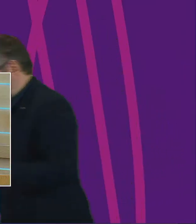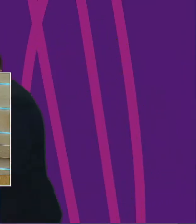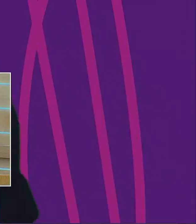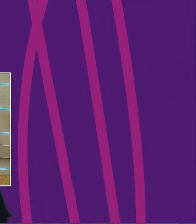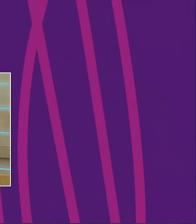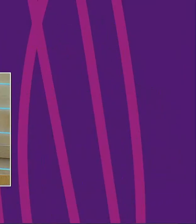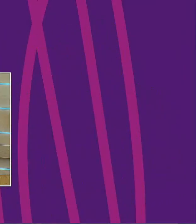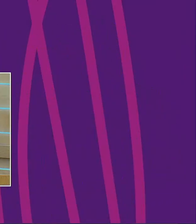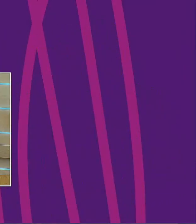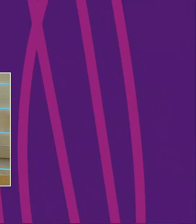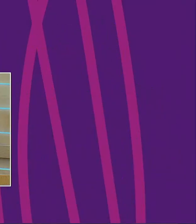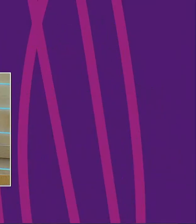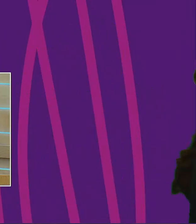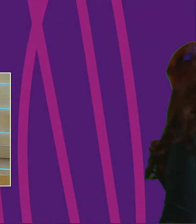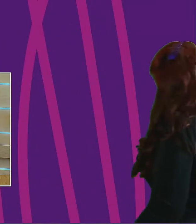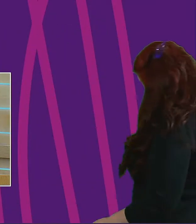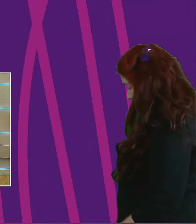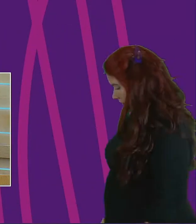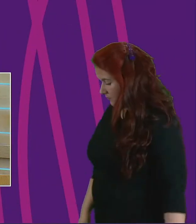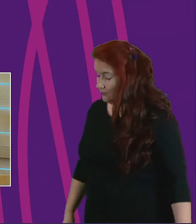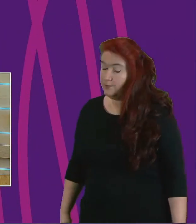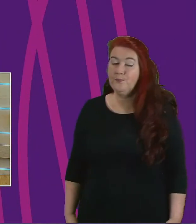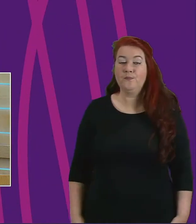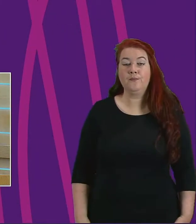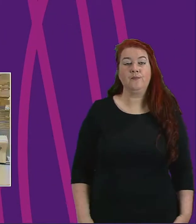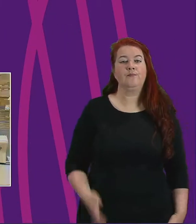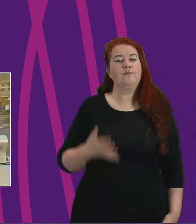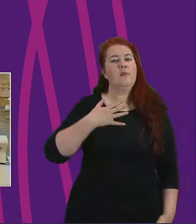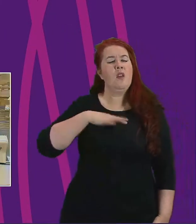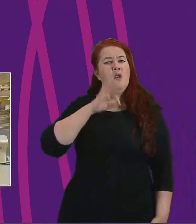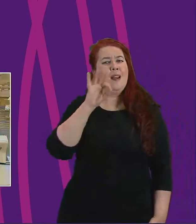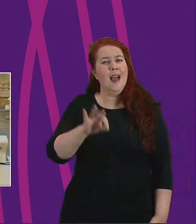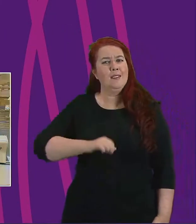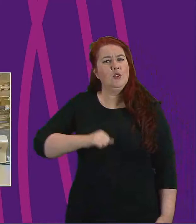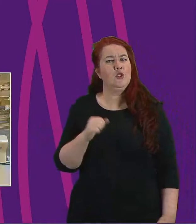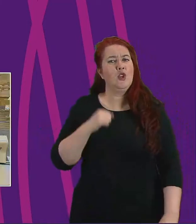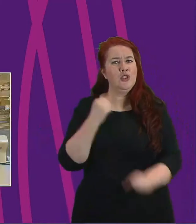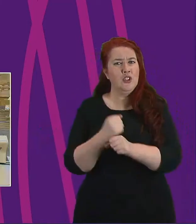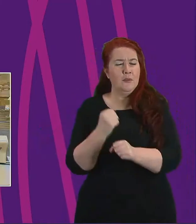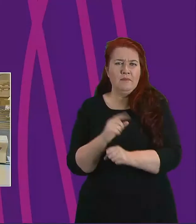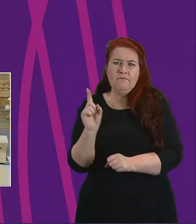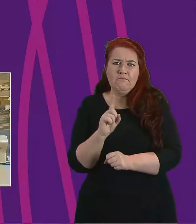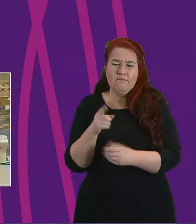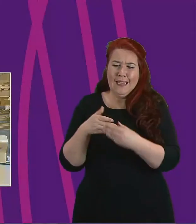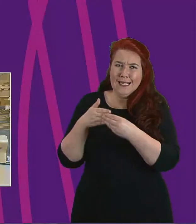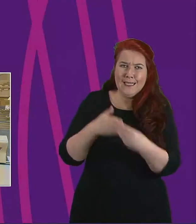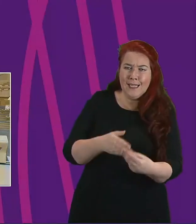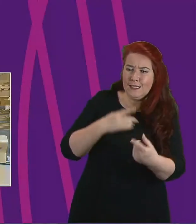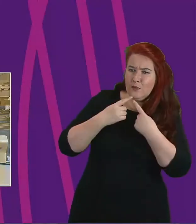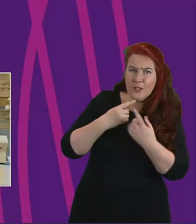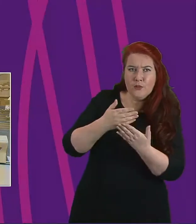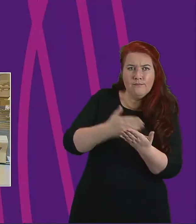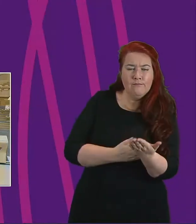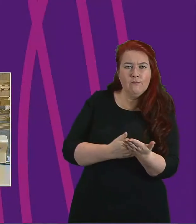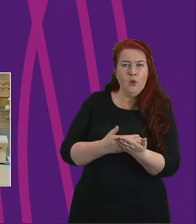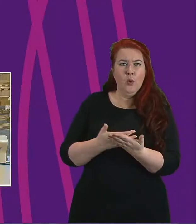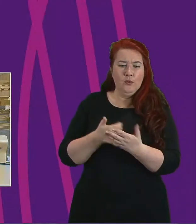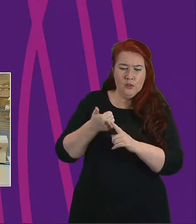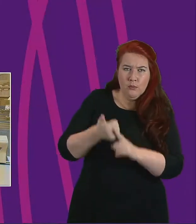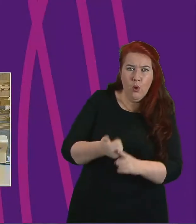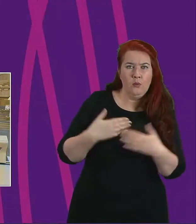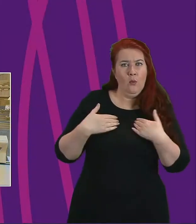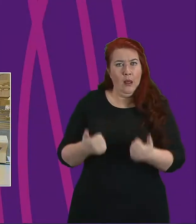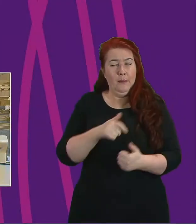Question number 3, James Dornan. To ask the Scottish Government what guidance is available to help and support the well-being of people affected